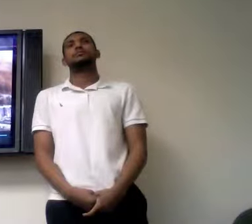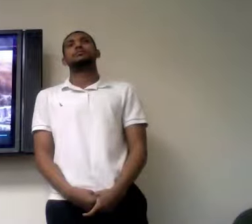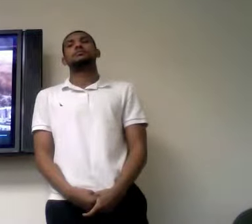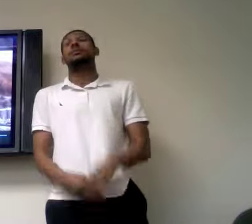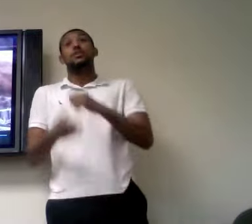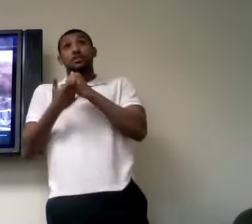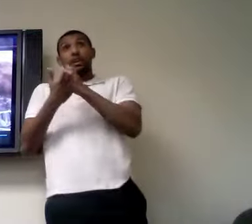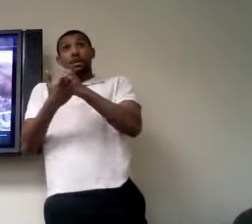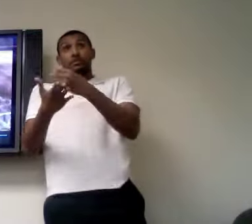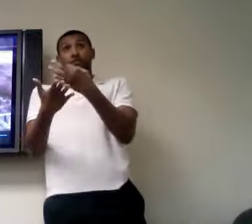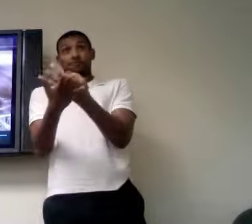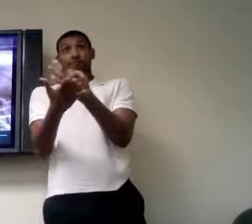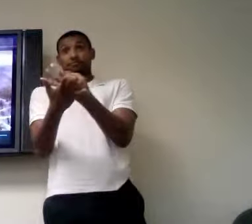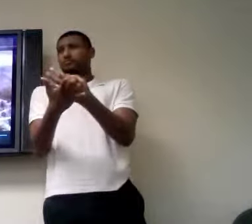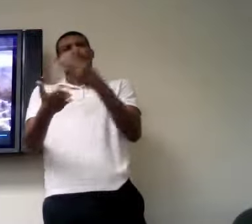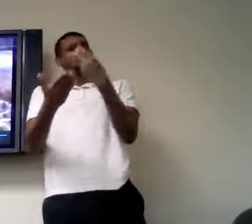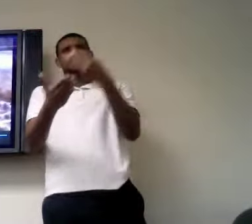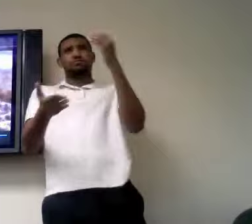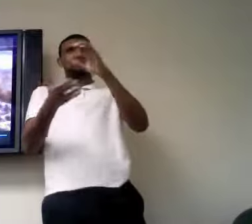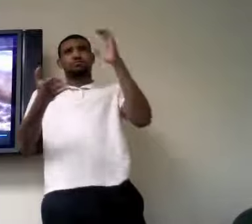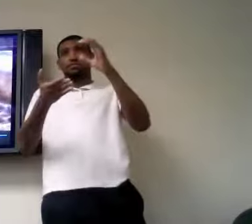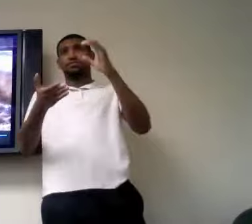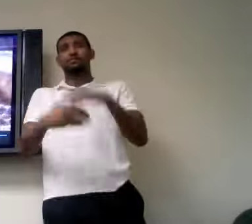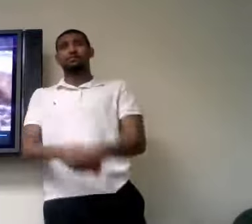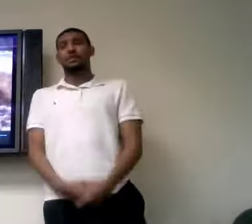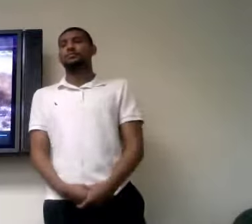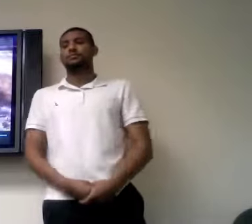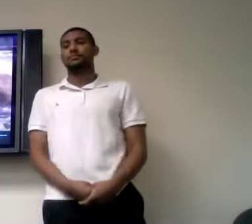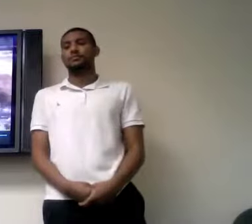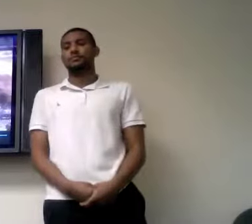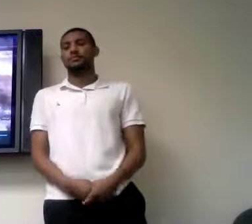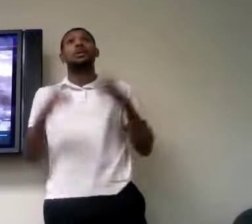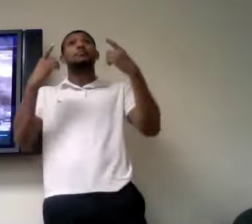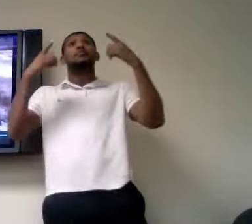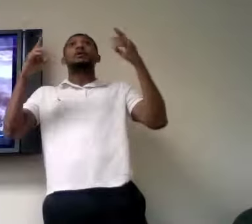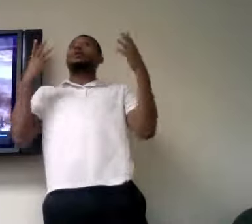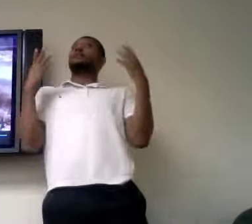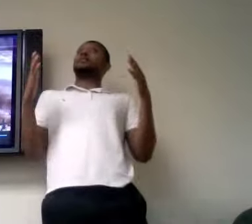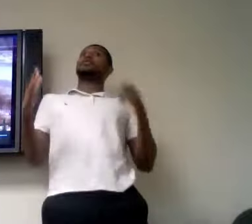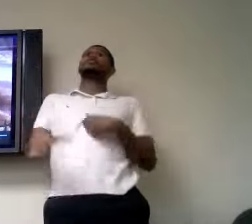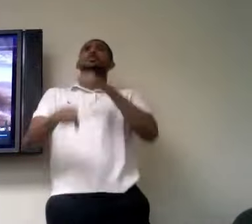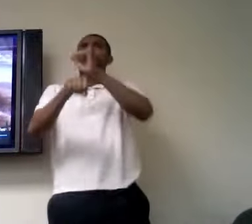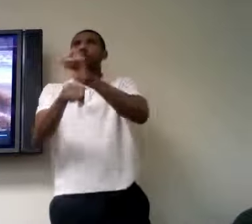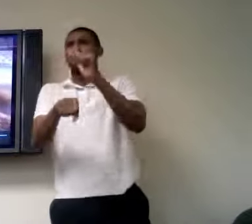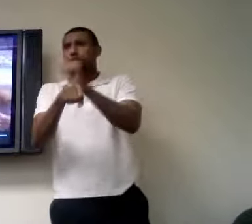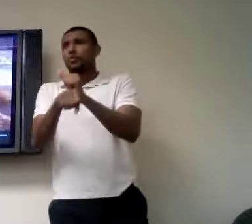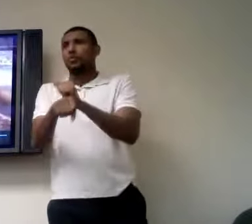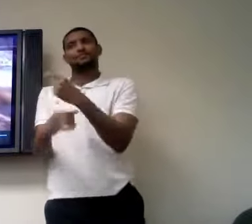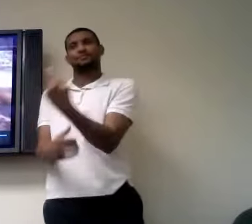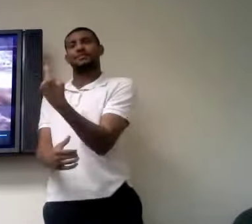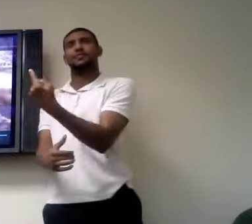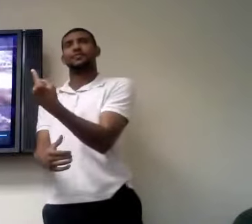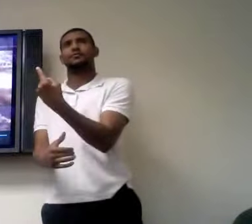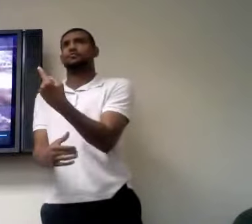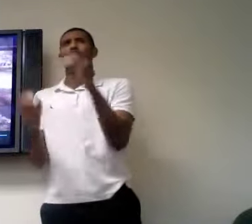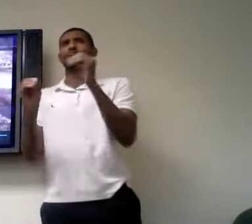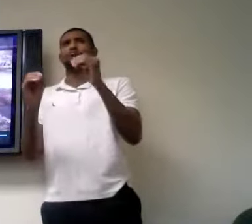city. Finally, working on their own, without assistance from Washington, they built a privately funded